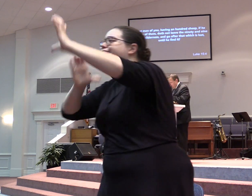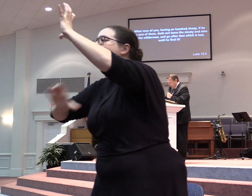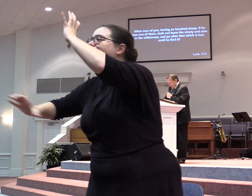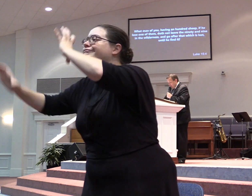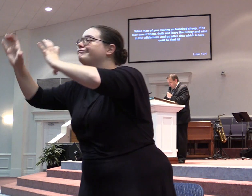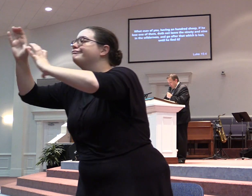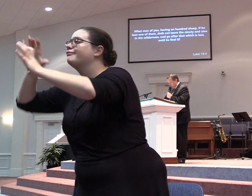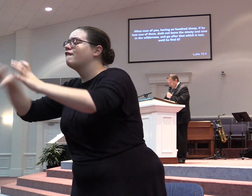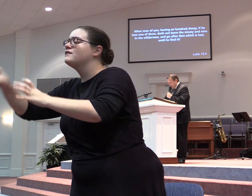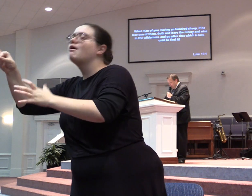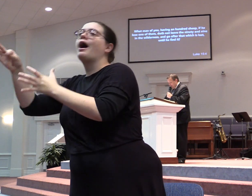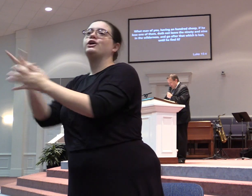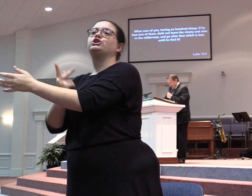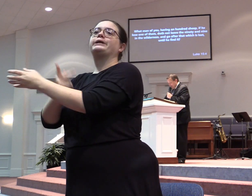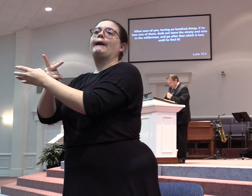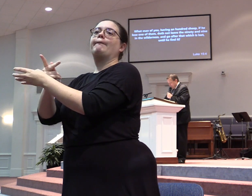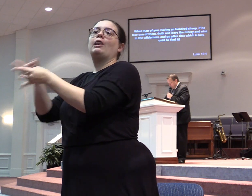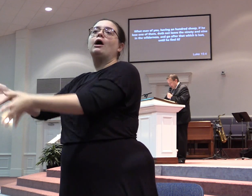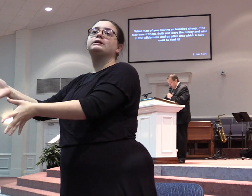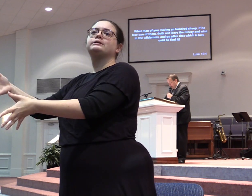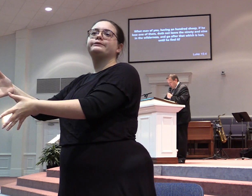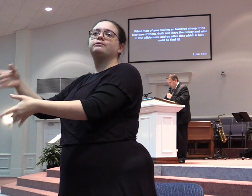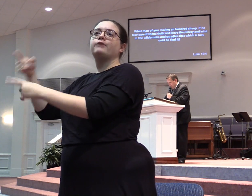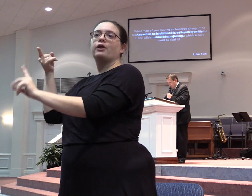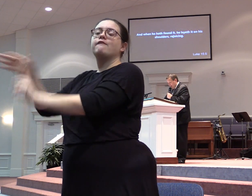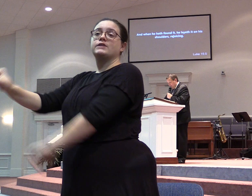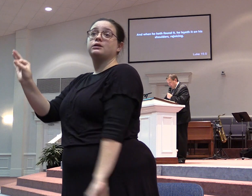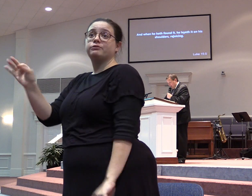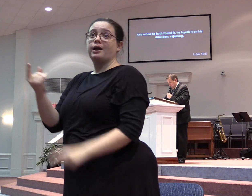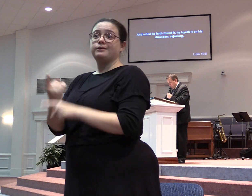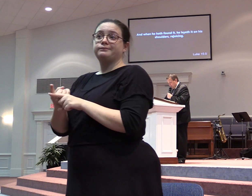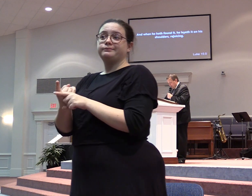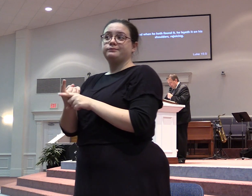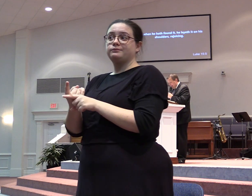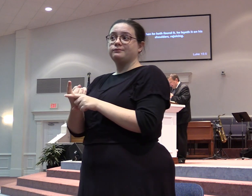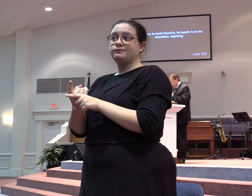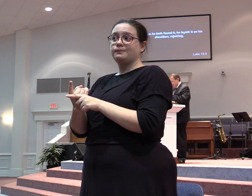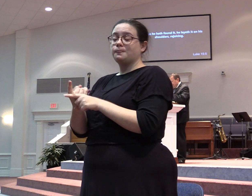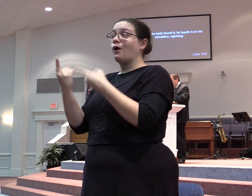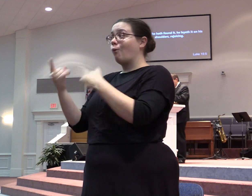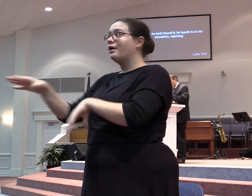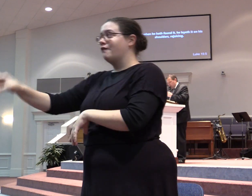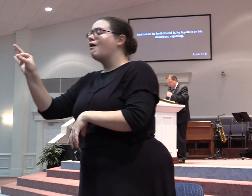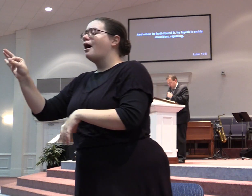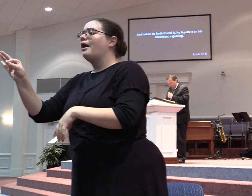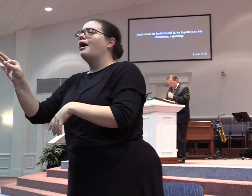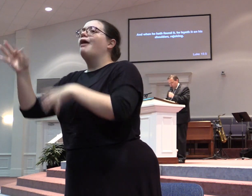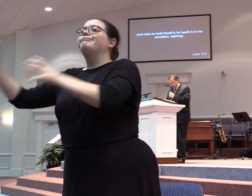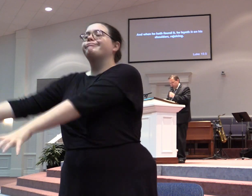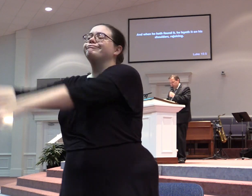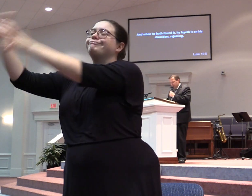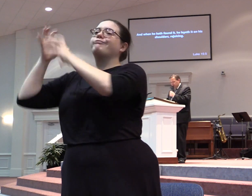is lost until he find it? Amen. And when he hath found it, he layeth it on his